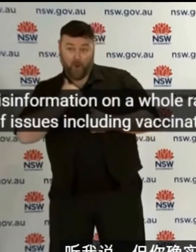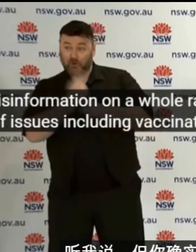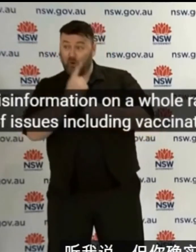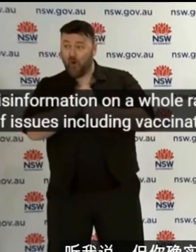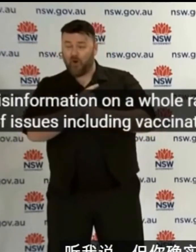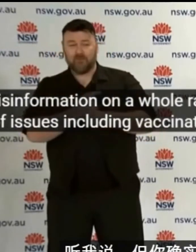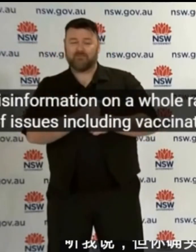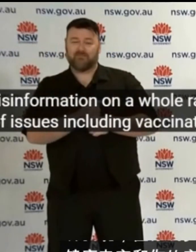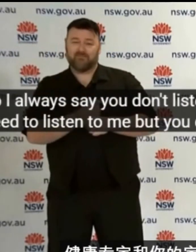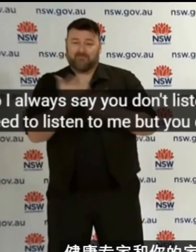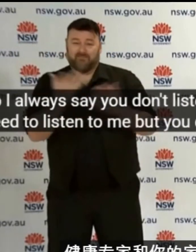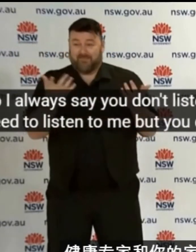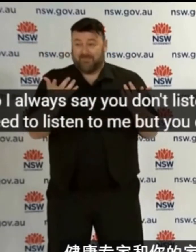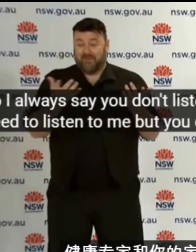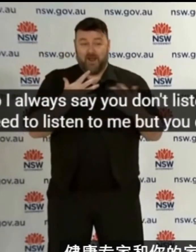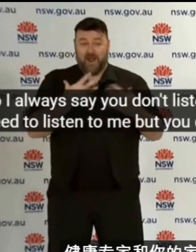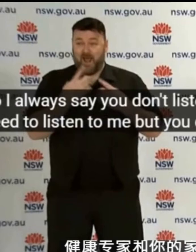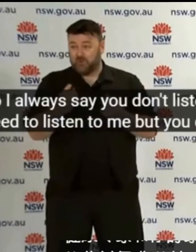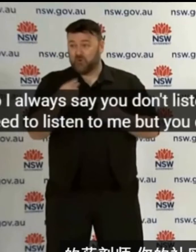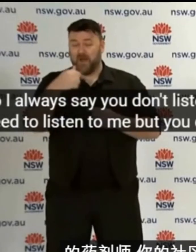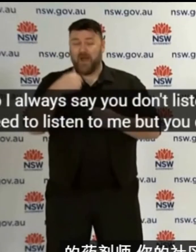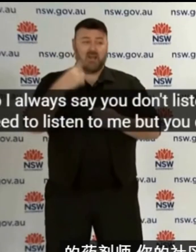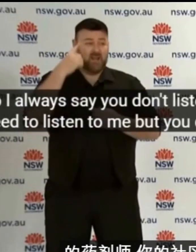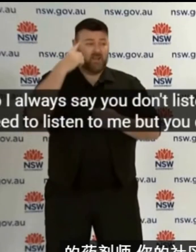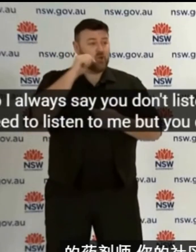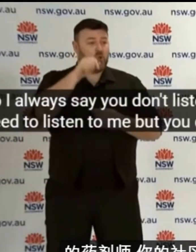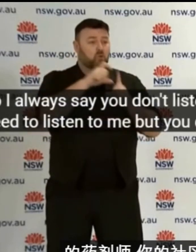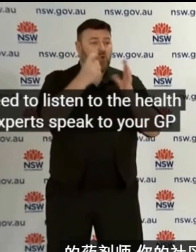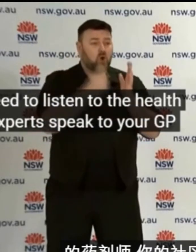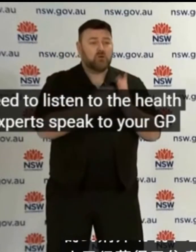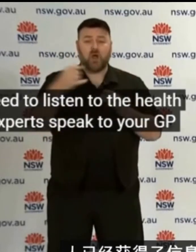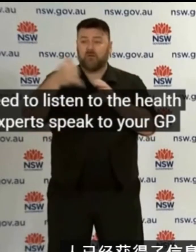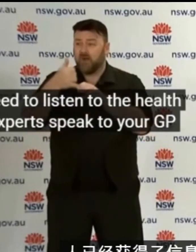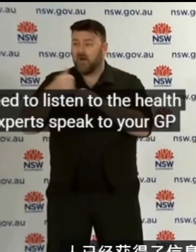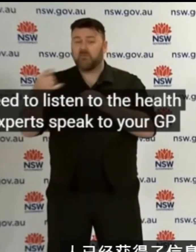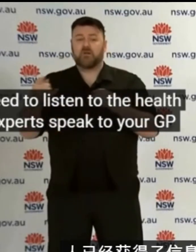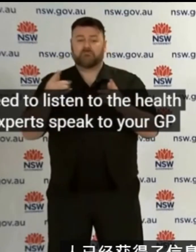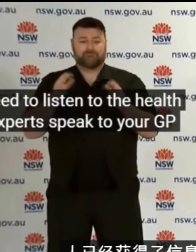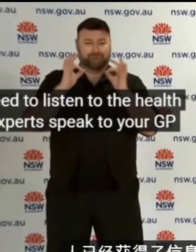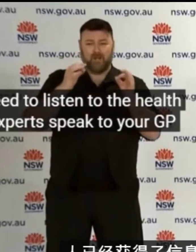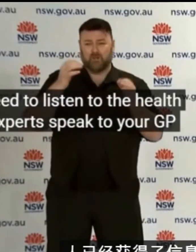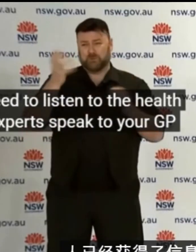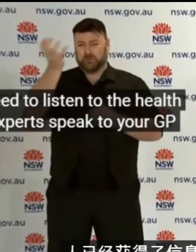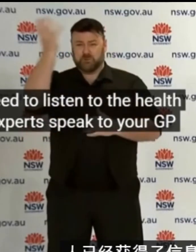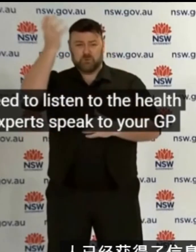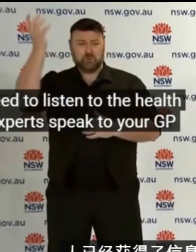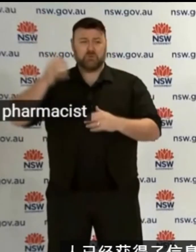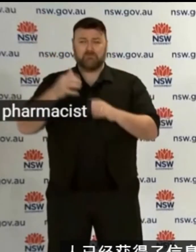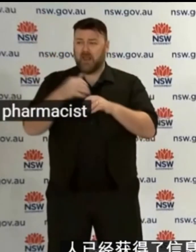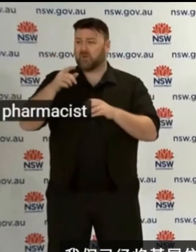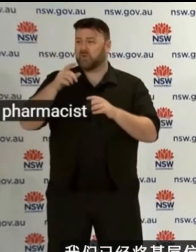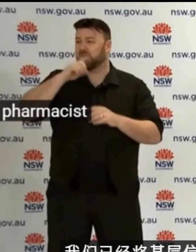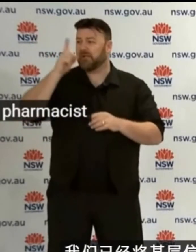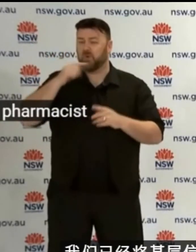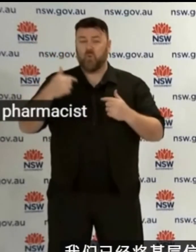experts. Speak to your GP, your pharmacist, your community leader who's been provided with information. We have targeted grassroots